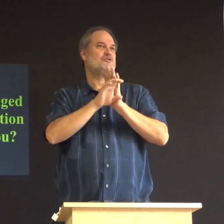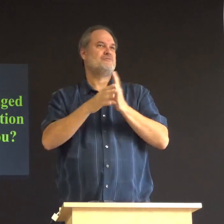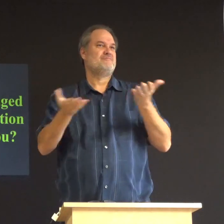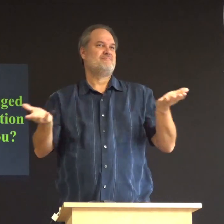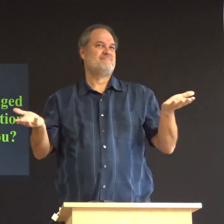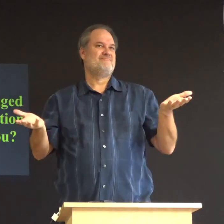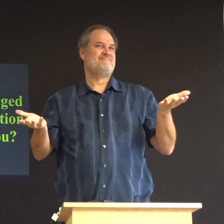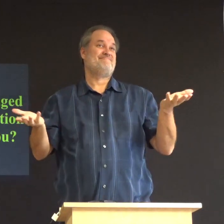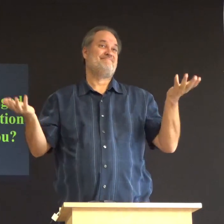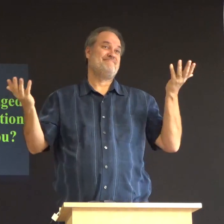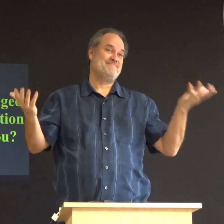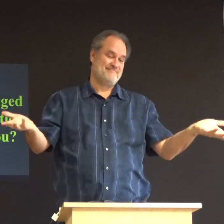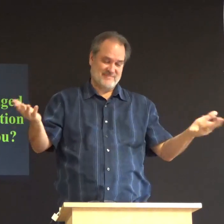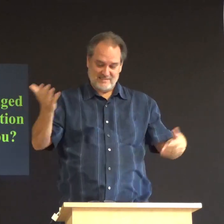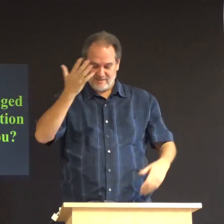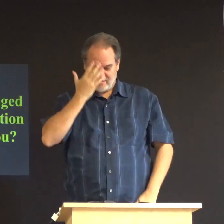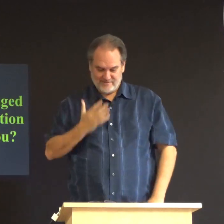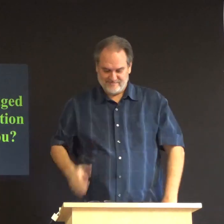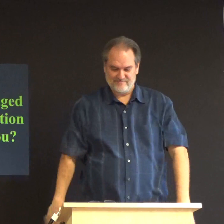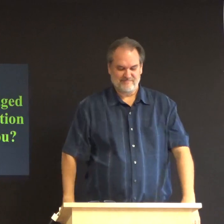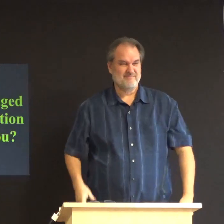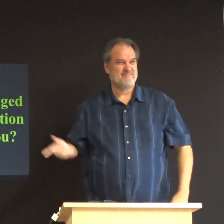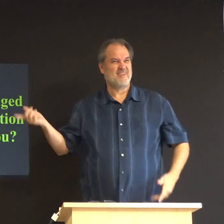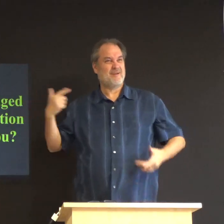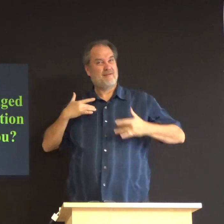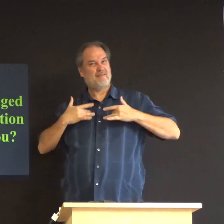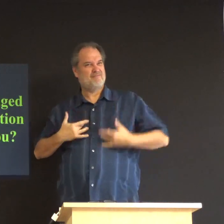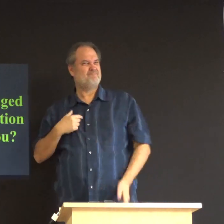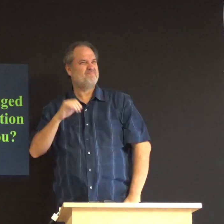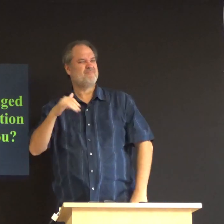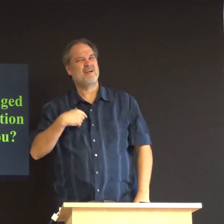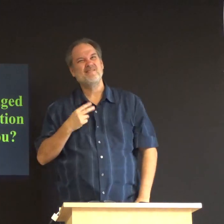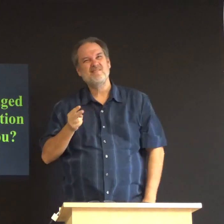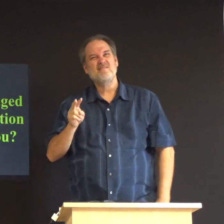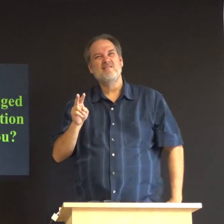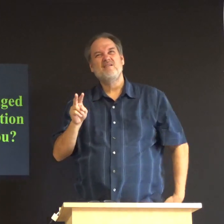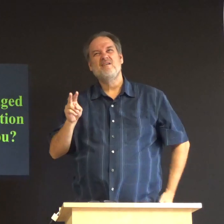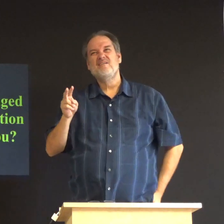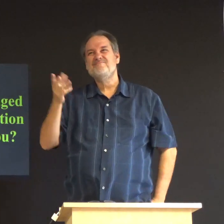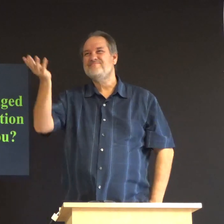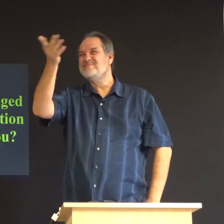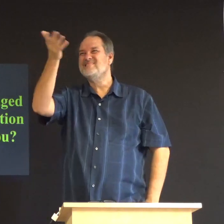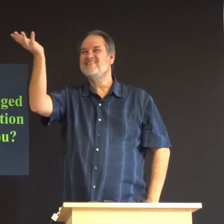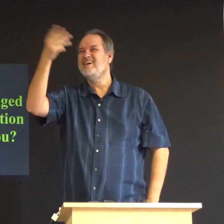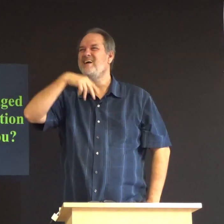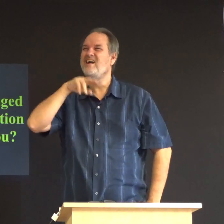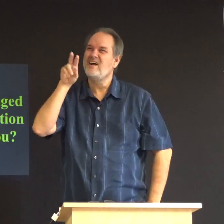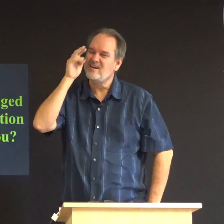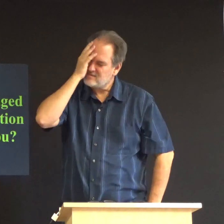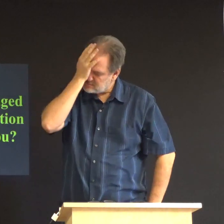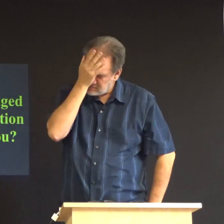We can see a clear picture of what Christ has done for us. It makes me sad.